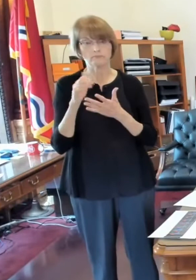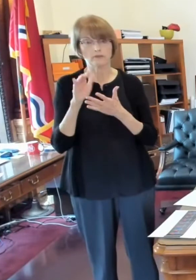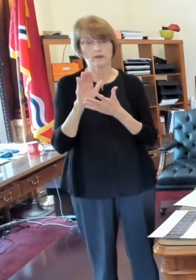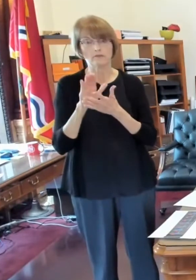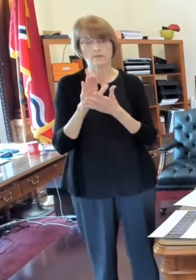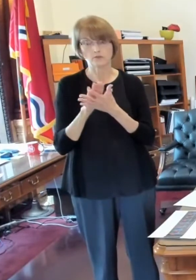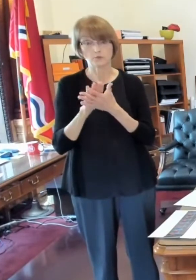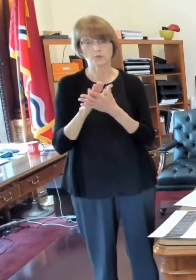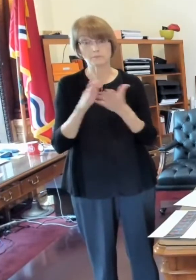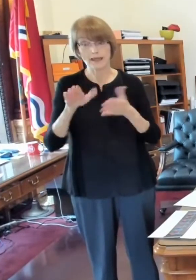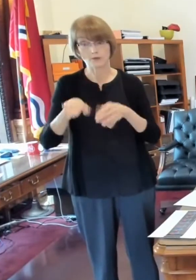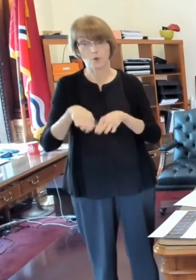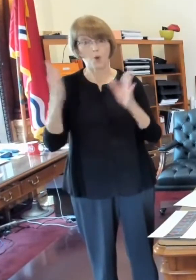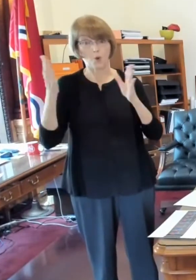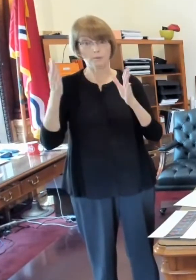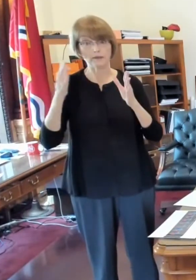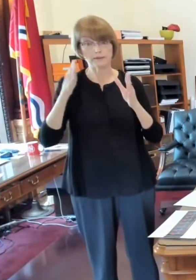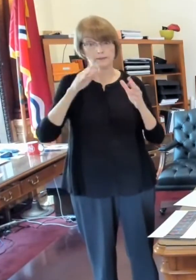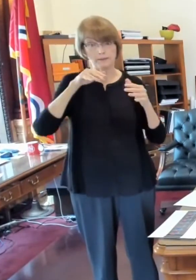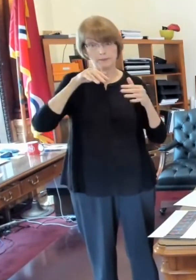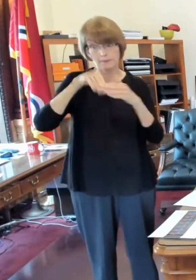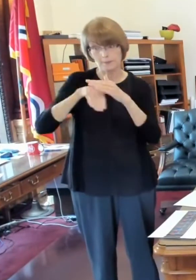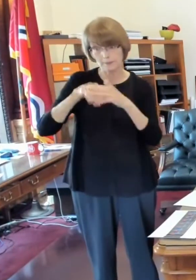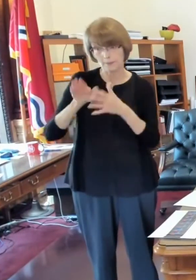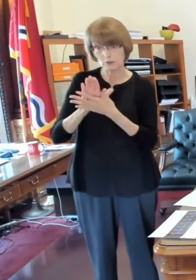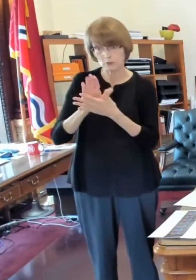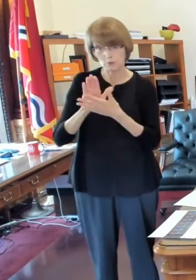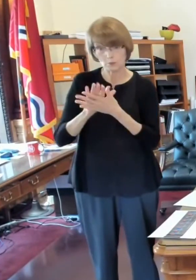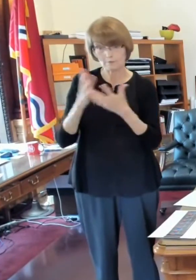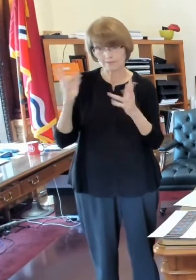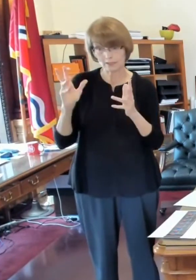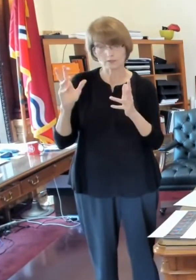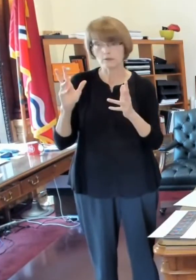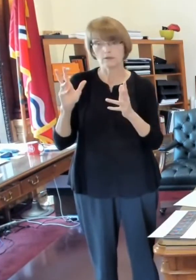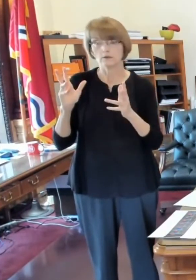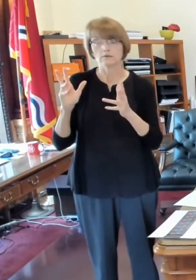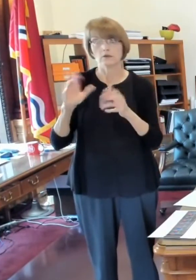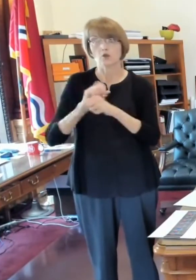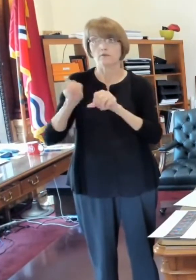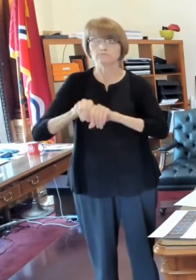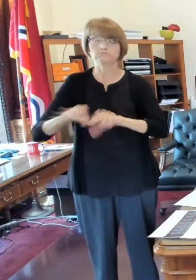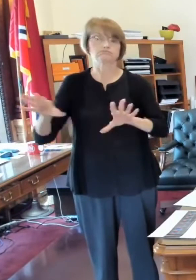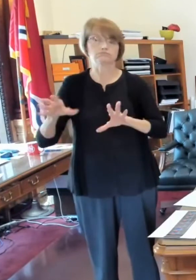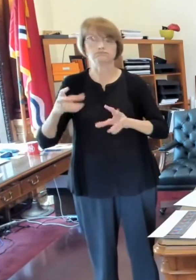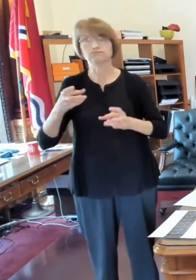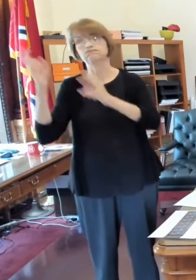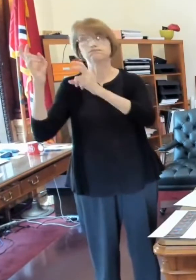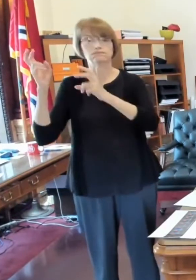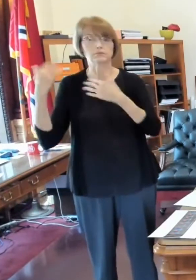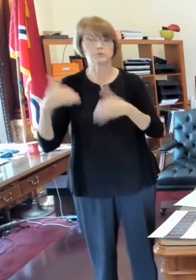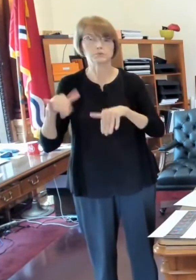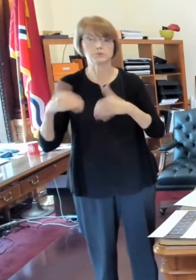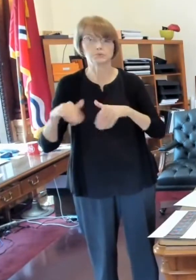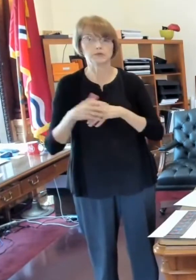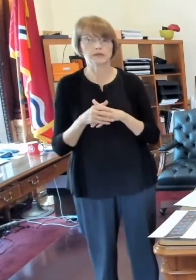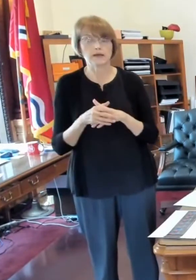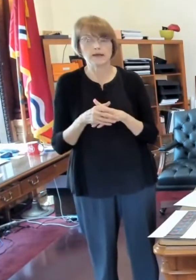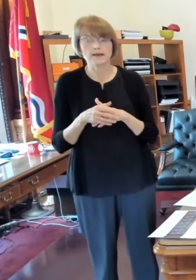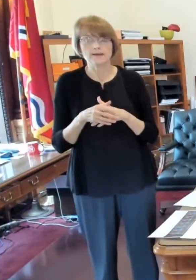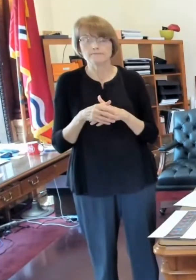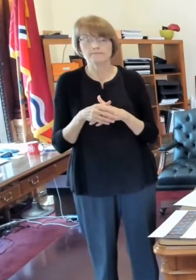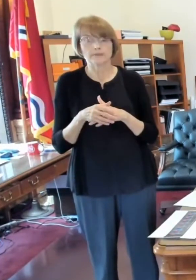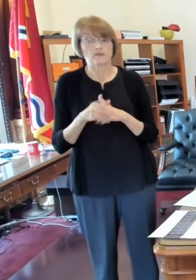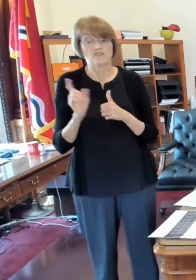they were going to open in person, and they did, and now they've got cases. And so I can't tell you what the